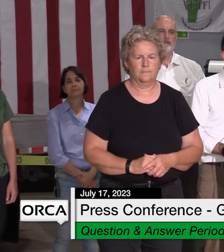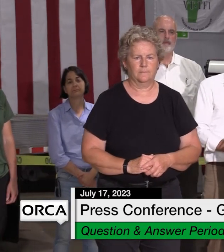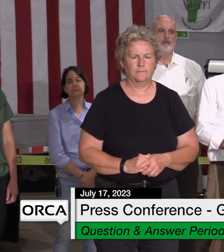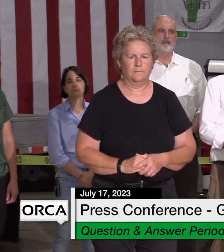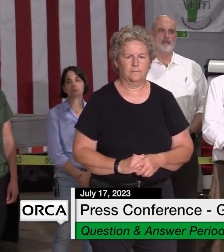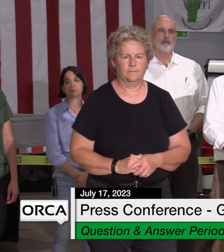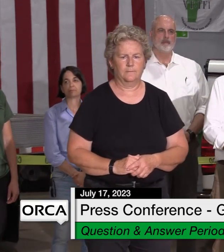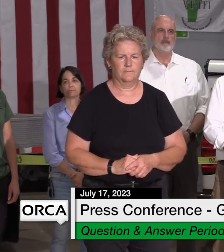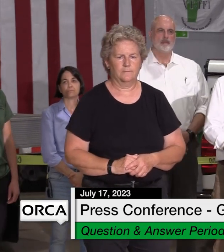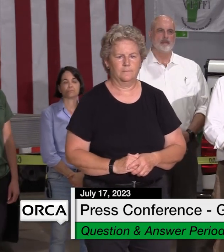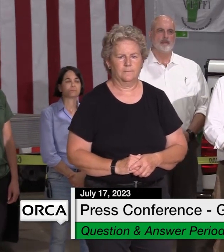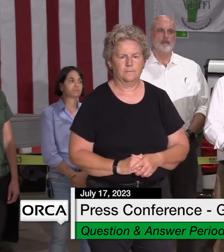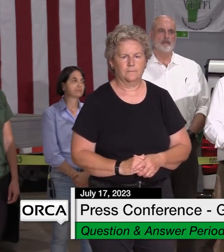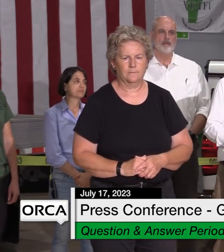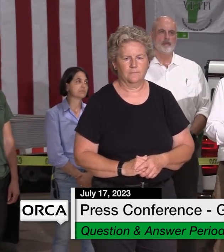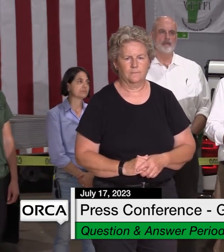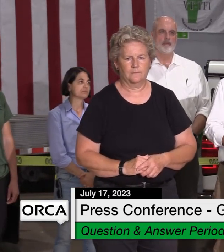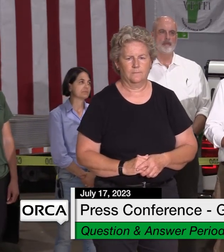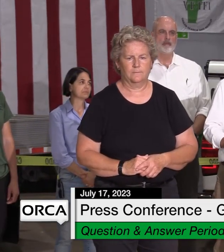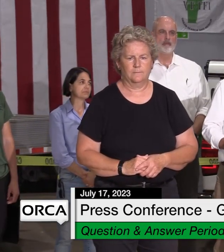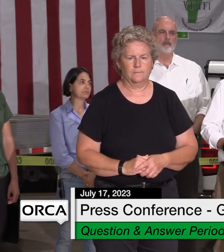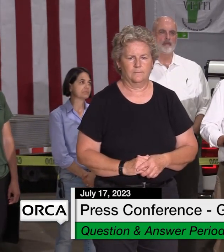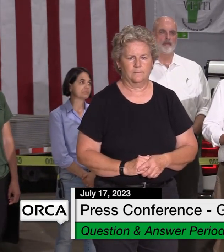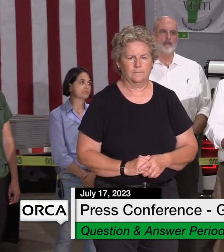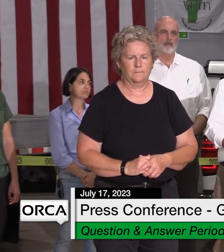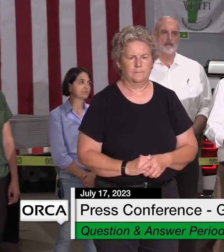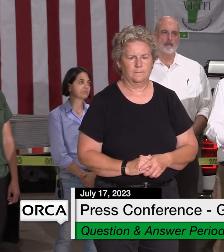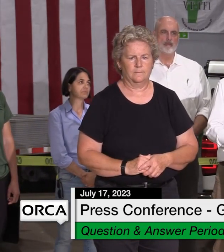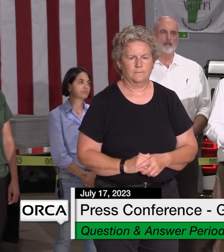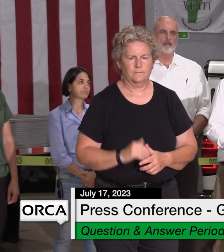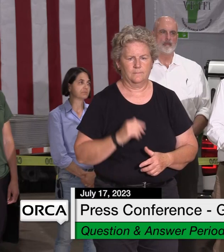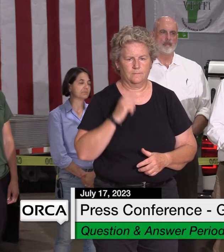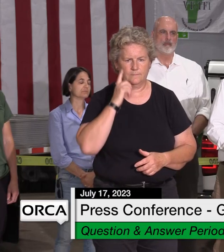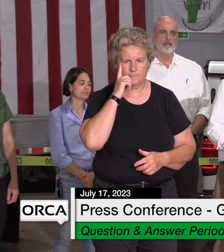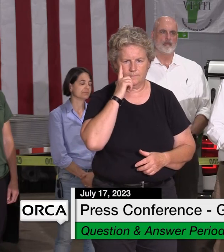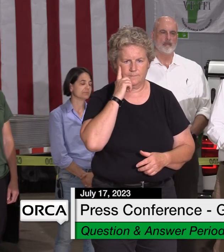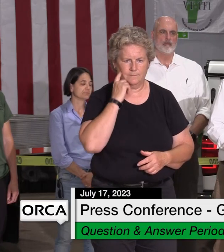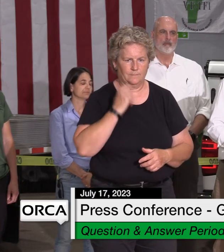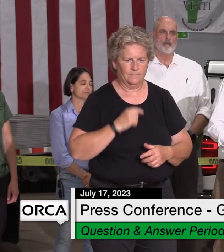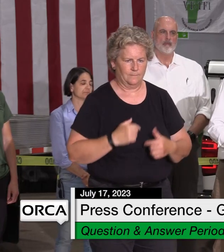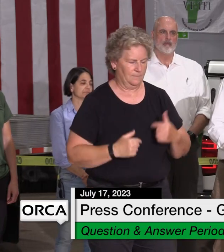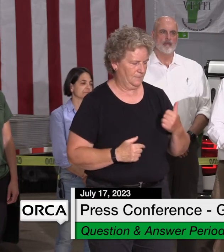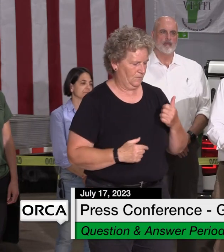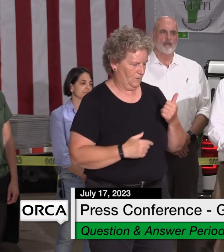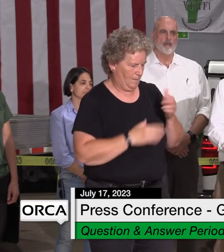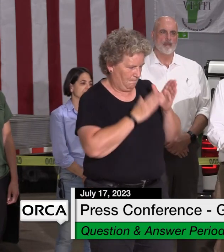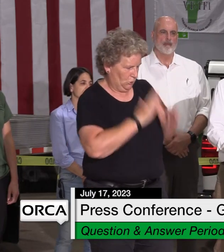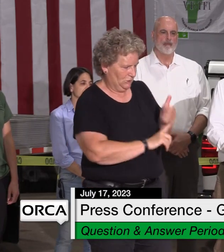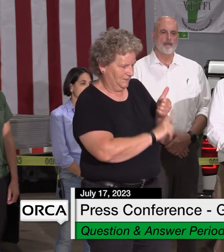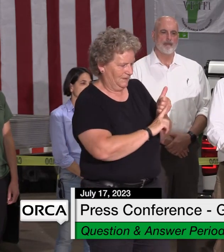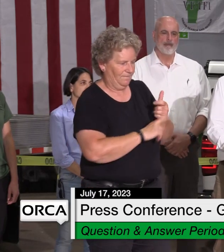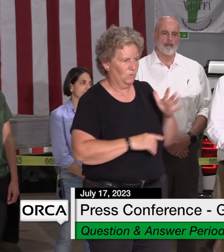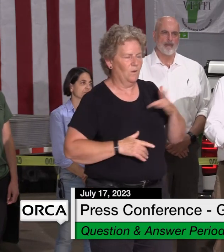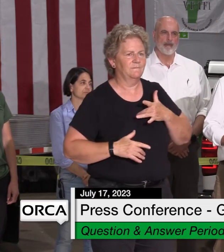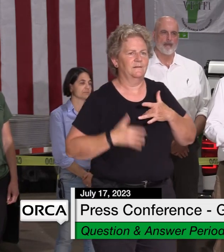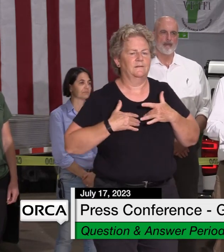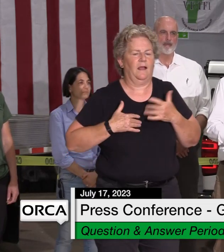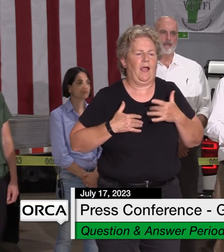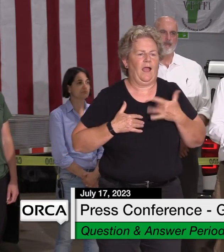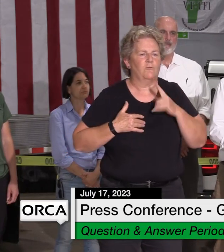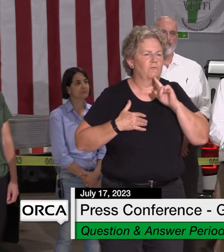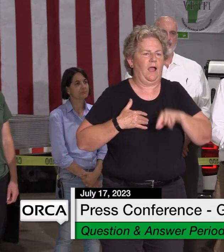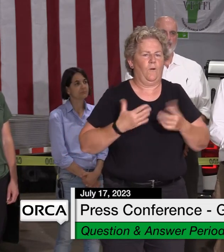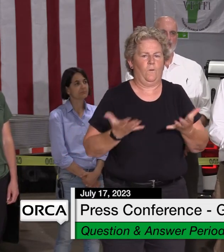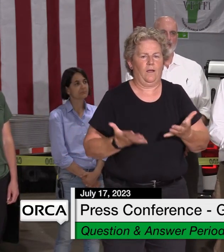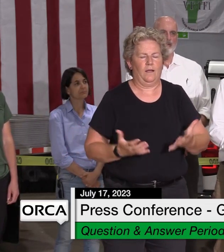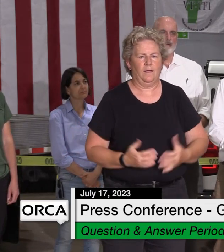it's heartbreaking to talk to the owners of that inn who described what they had put into building a business that was not just a business, but part